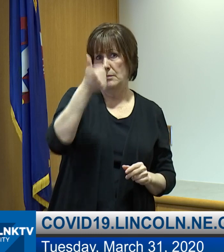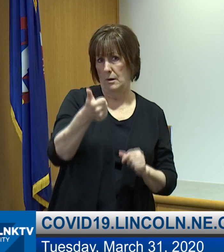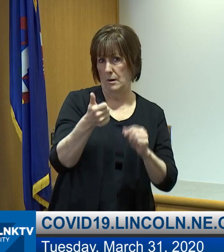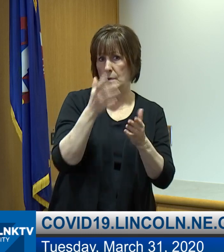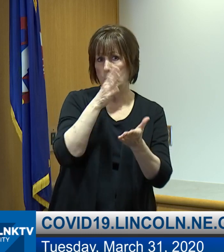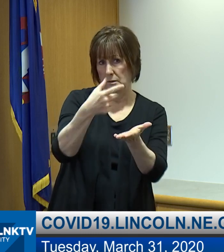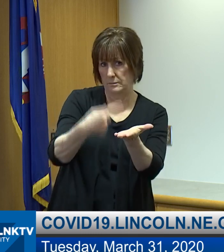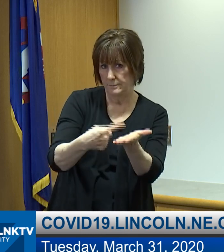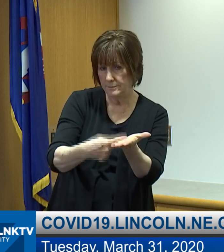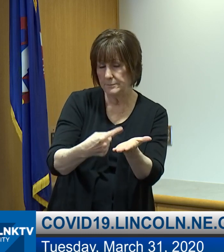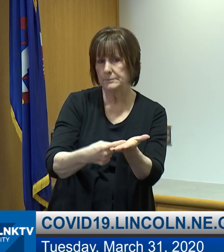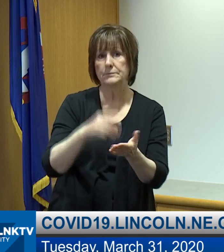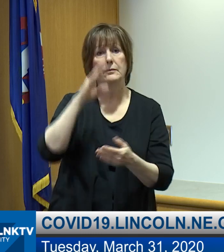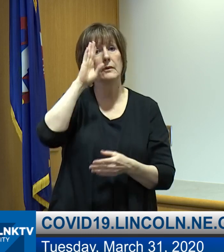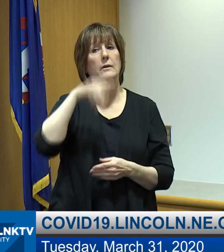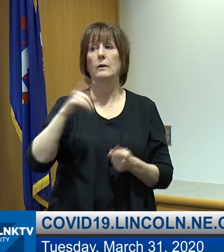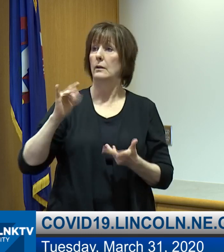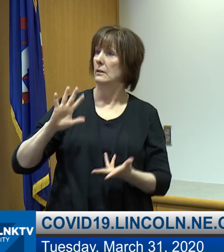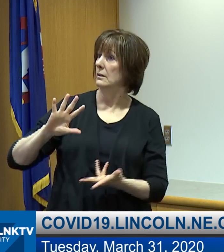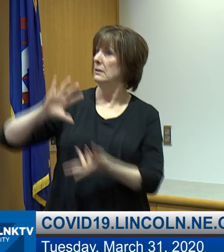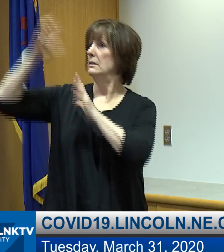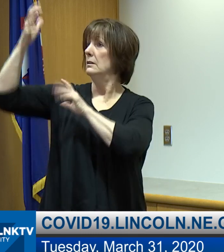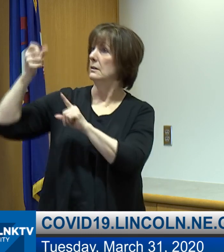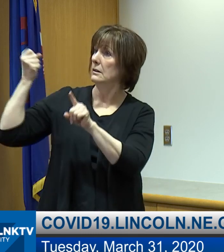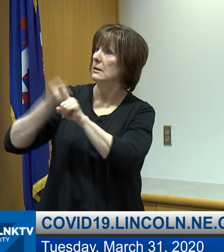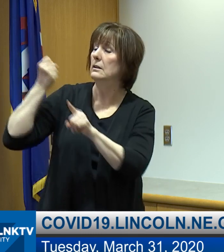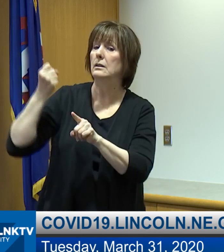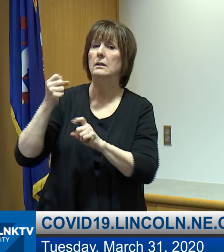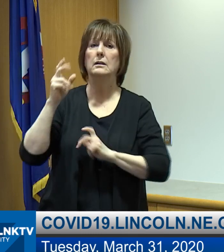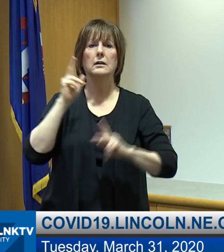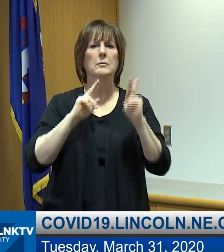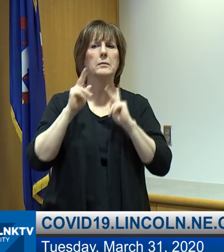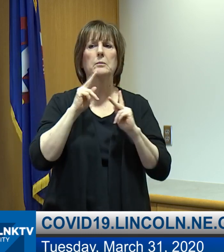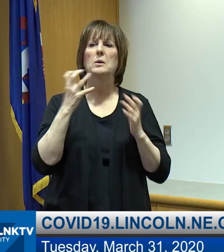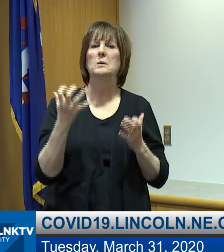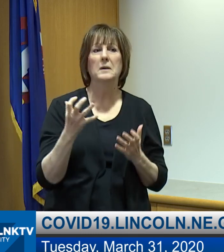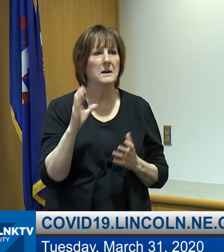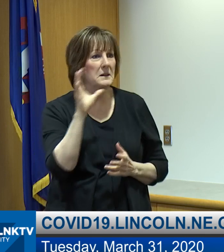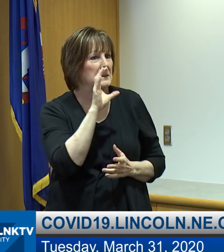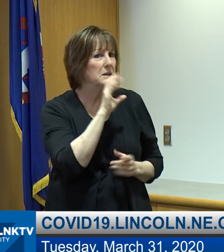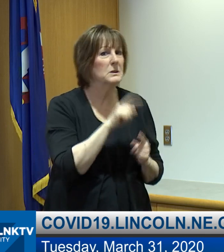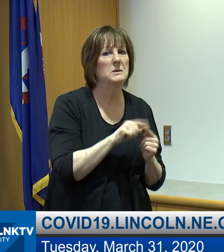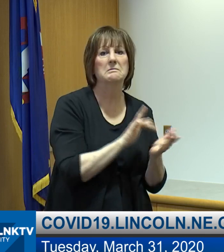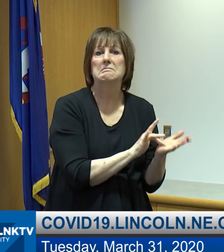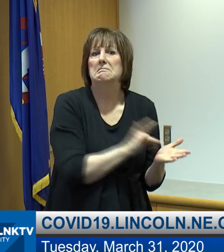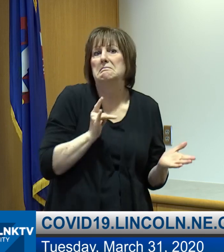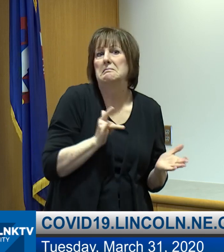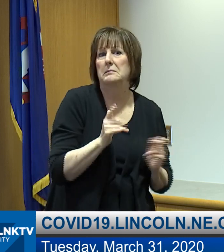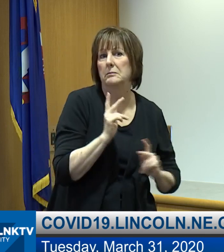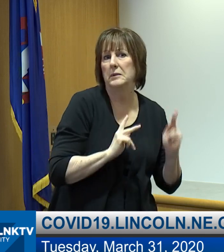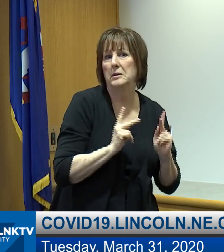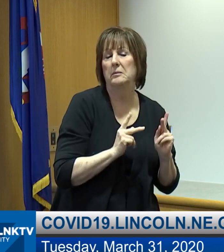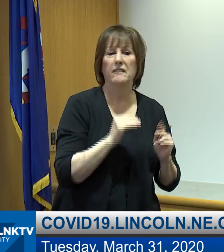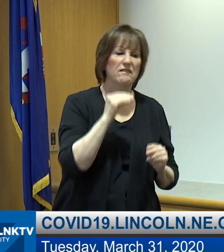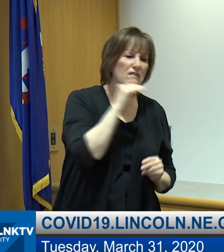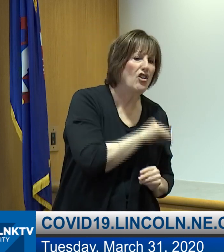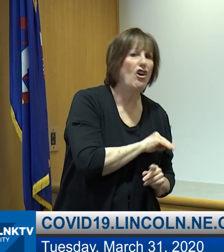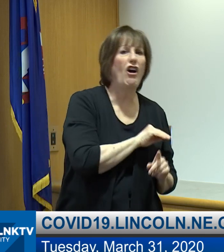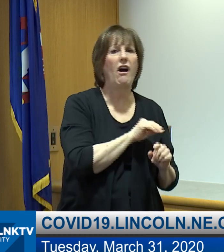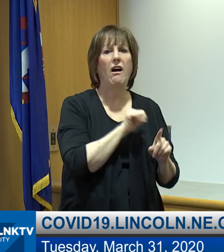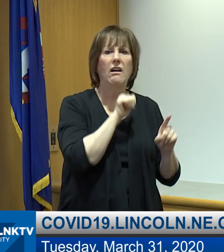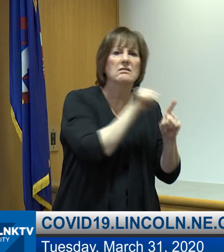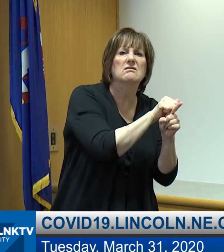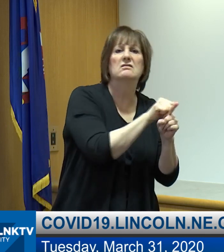And we know that when disaster strikes, there are some people who seek to take advantage of them through fraud and